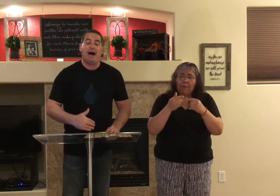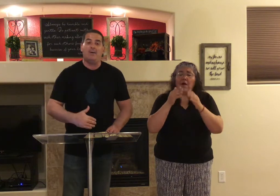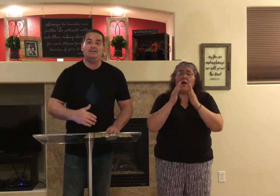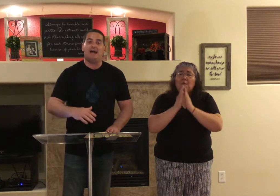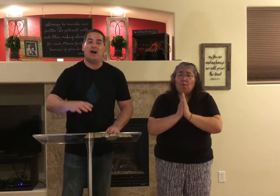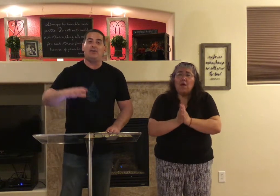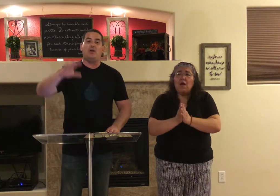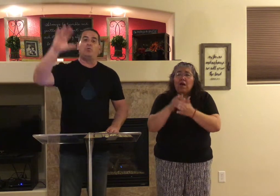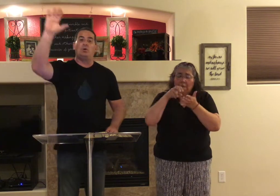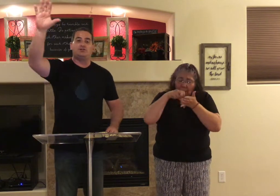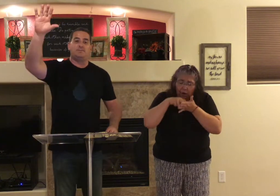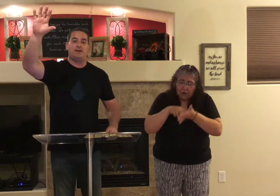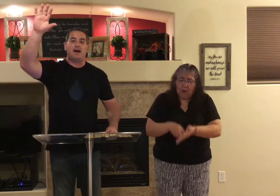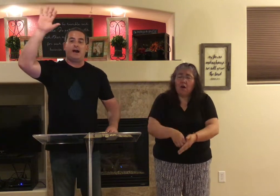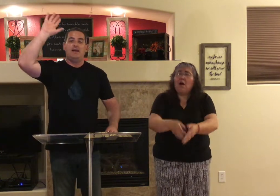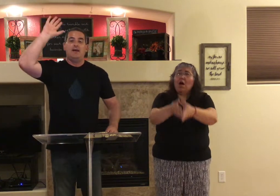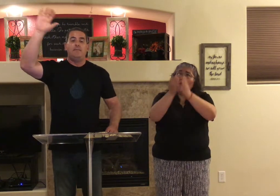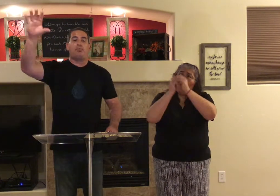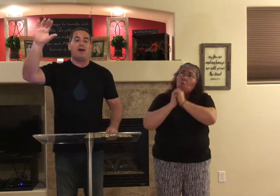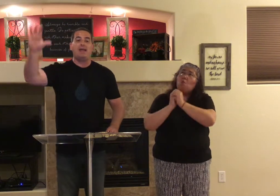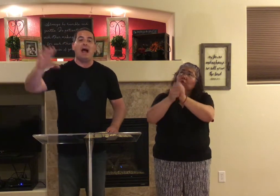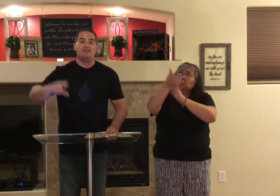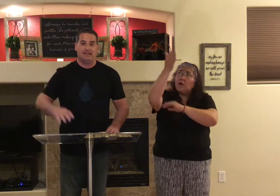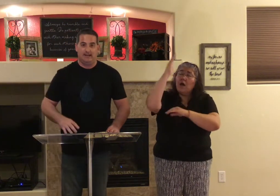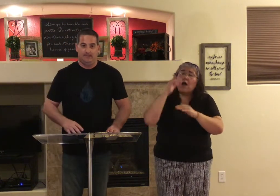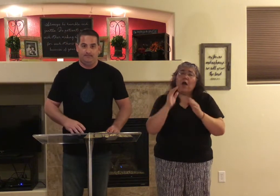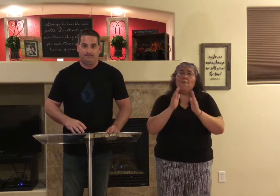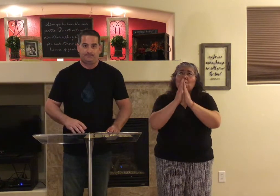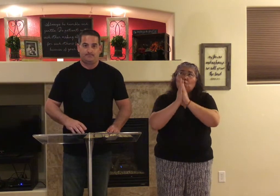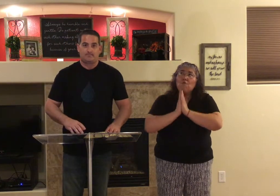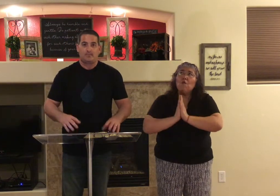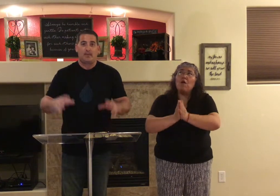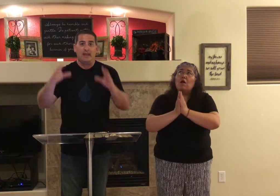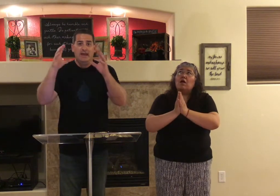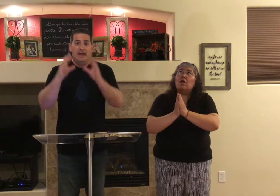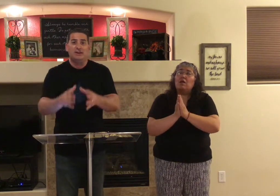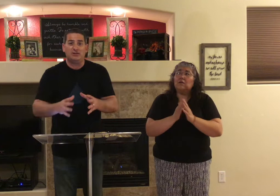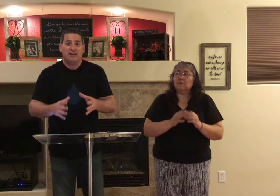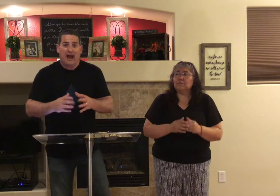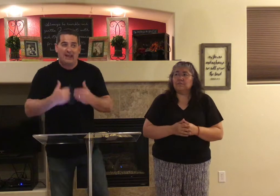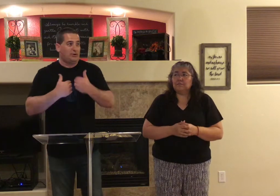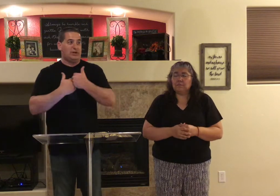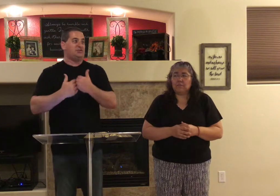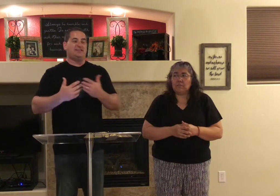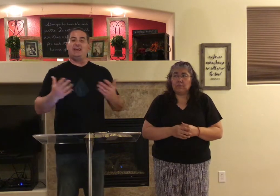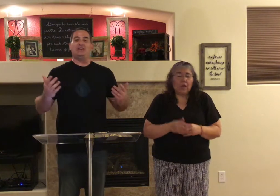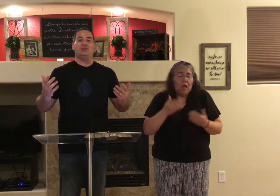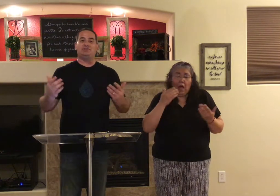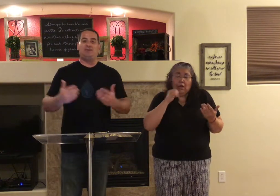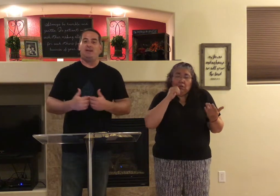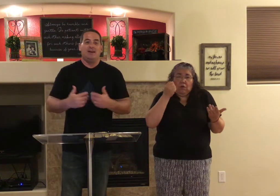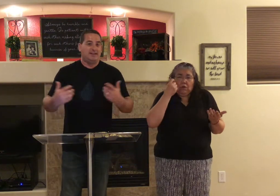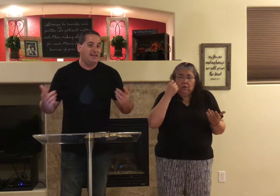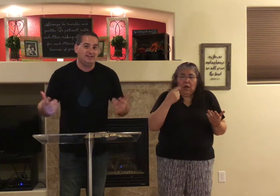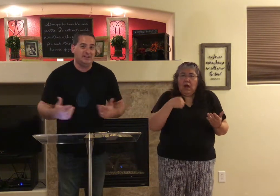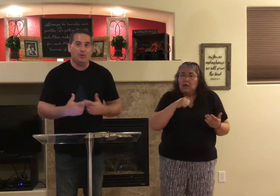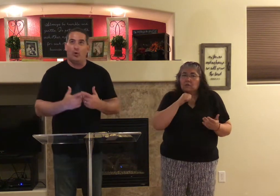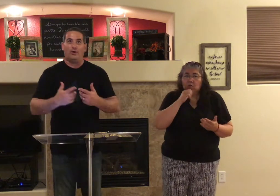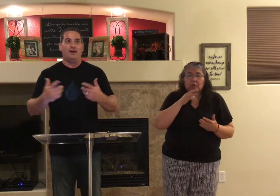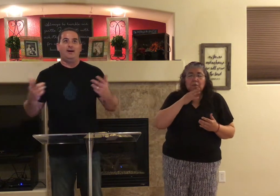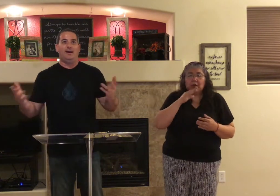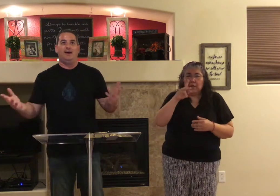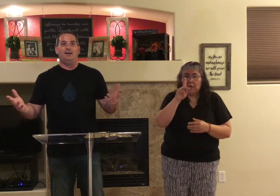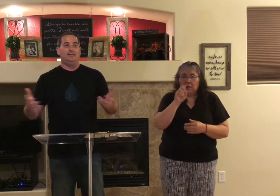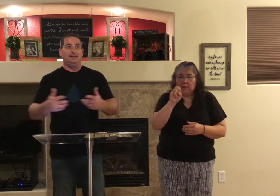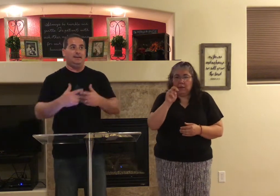and bowing down and worshiping God and praying out to him. And there's, I don't understand, I don't speak Kenyan